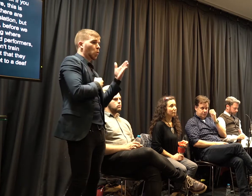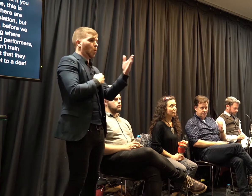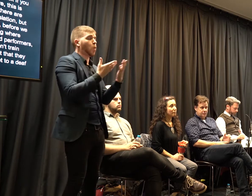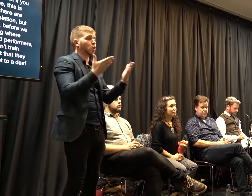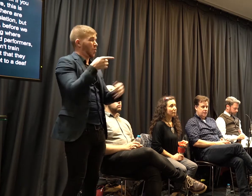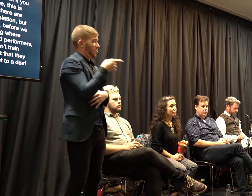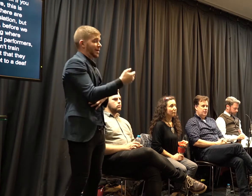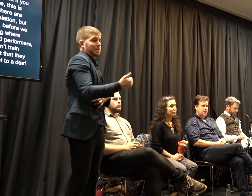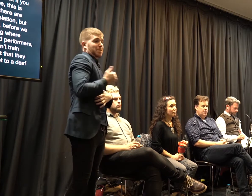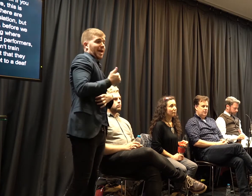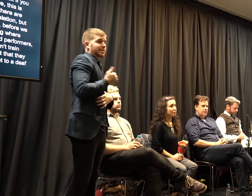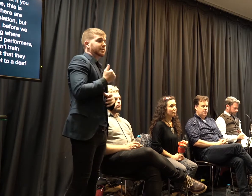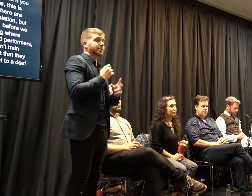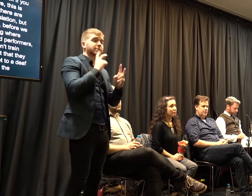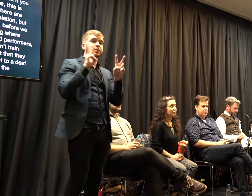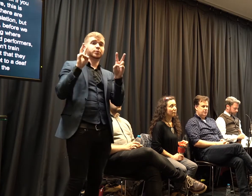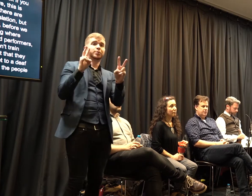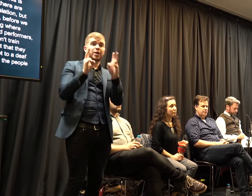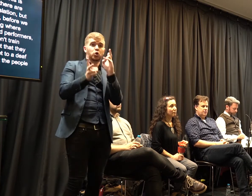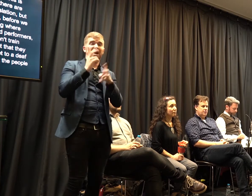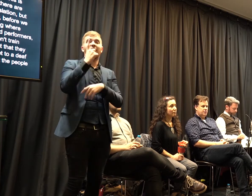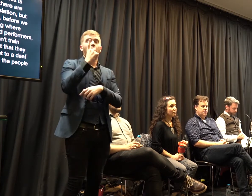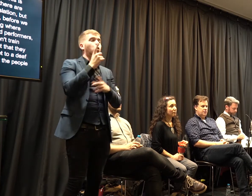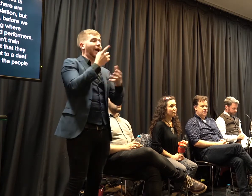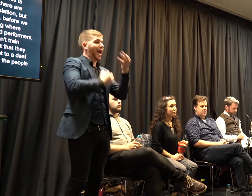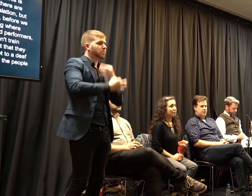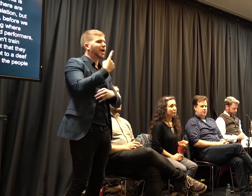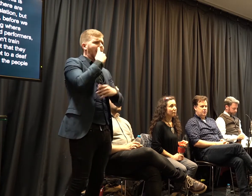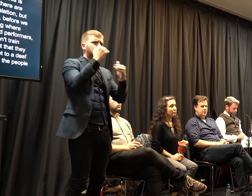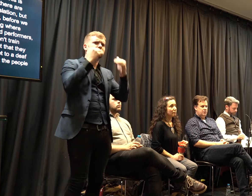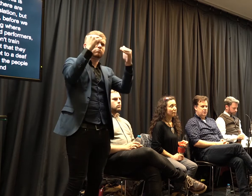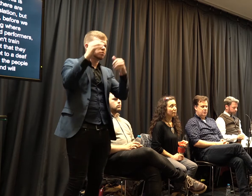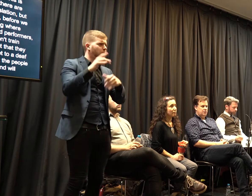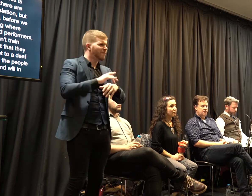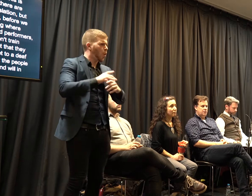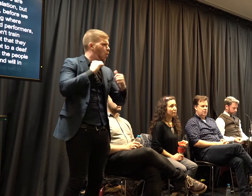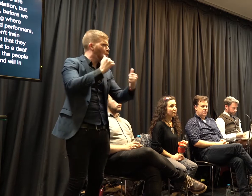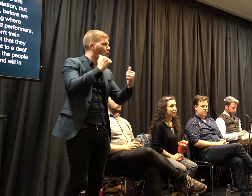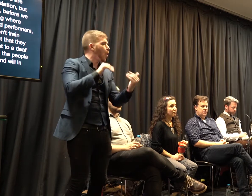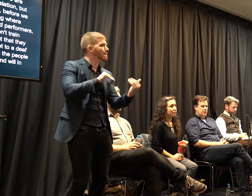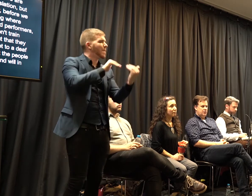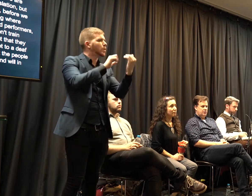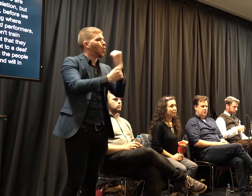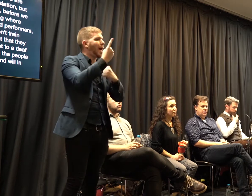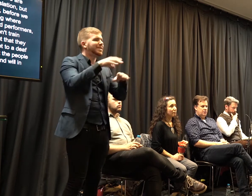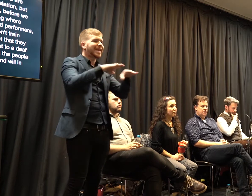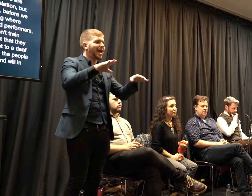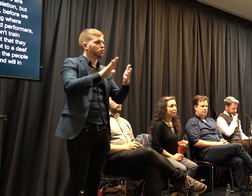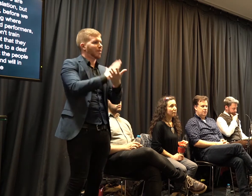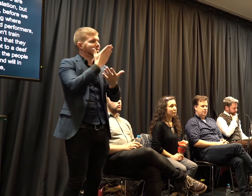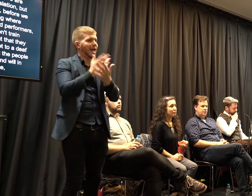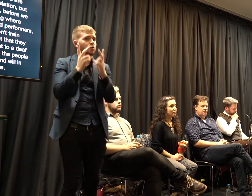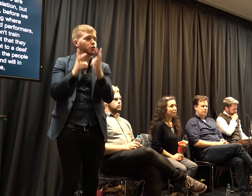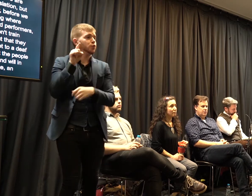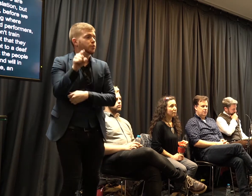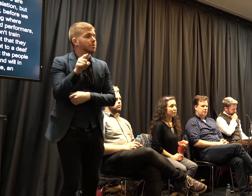they expect that the people they are looking at will be able to perform and will in some way match what is happening on stage. And interpreters don't get